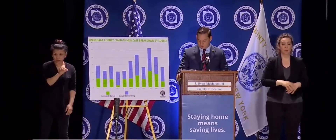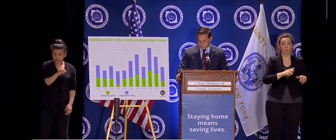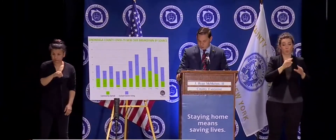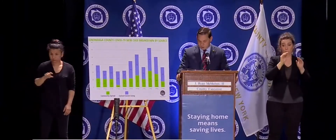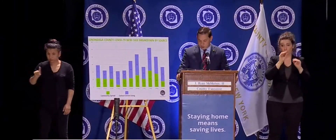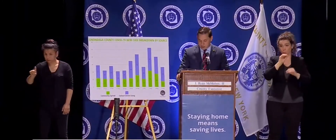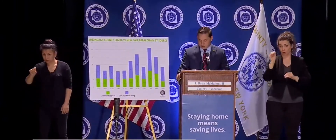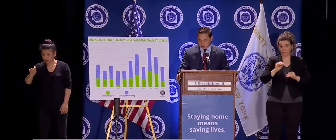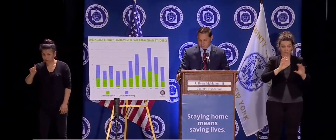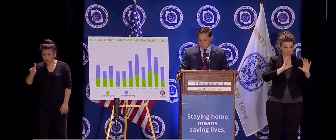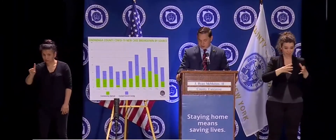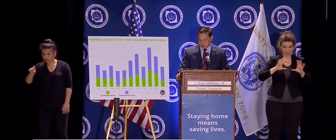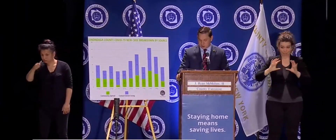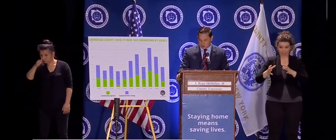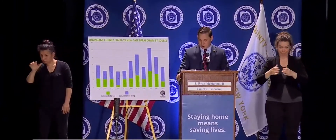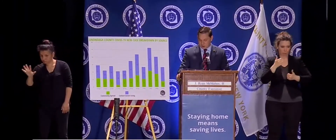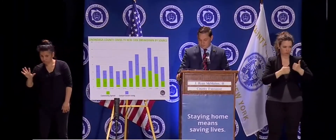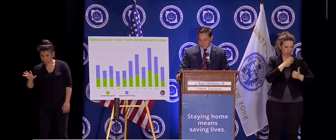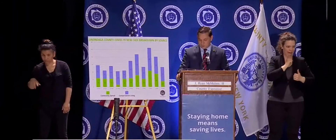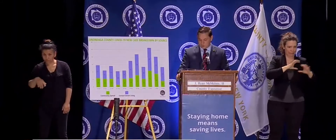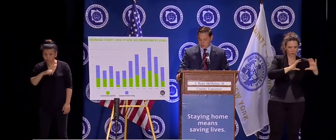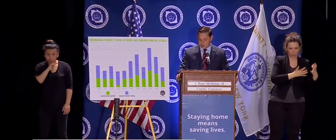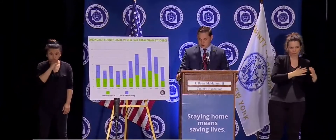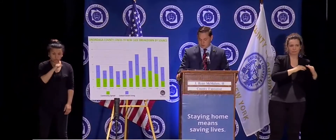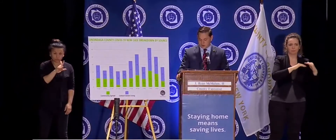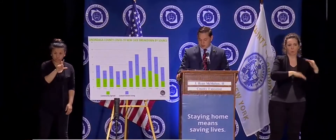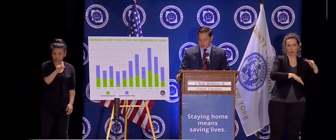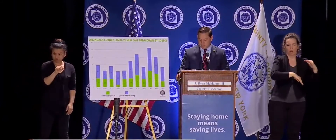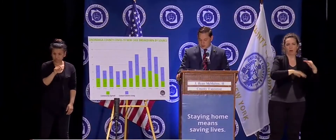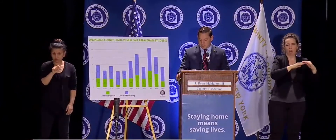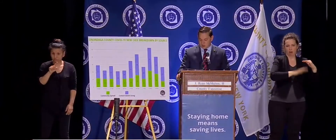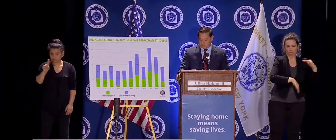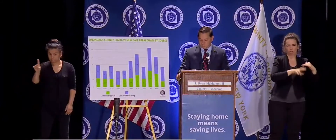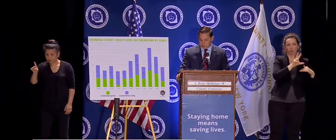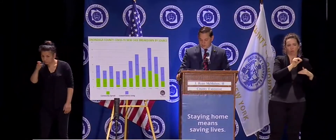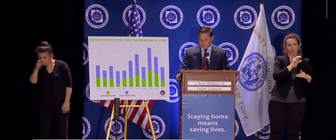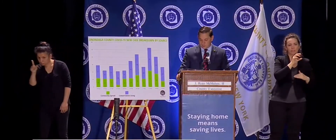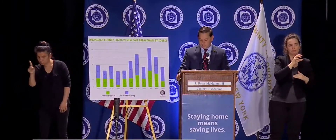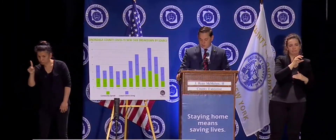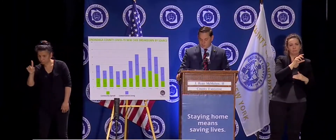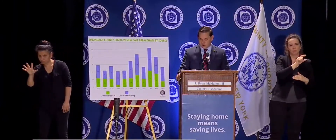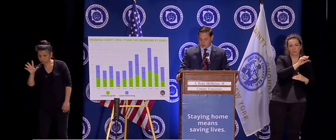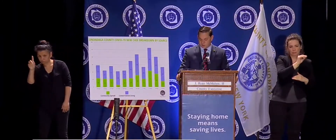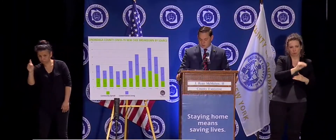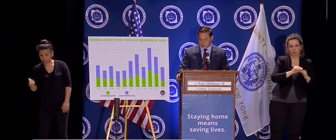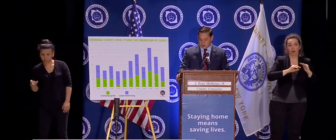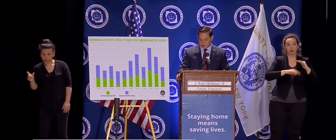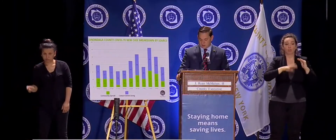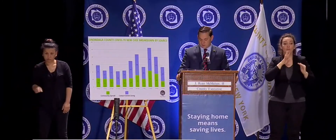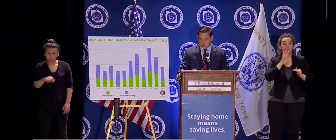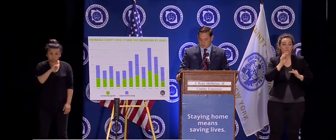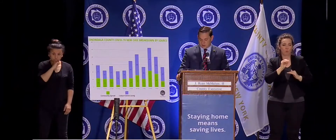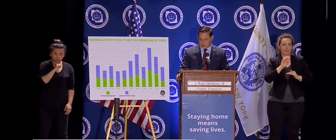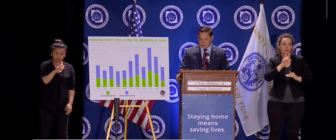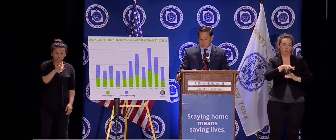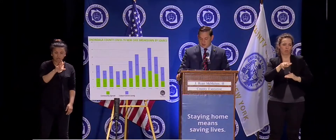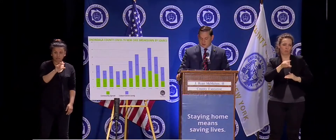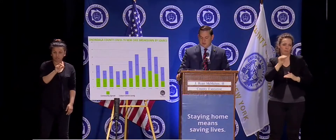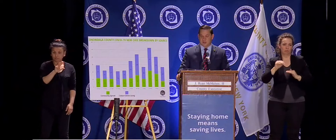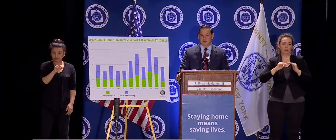age, 20% are under 30, 33% are under 40, 46% are under